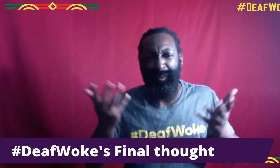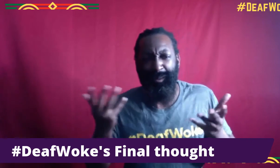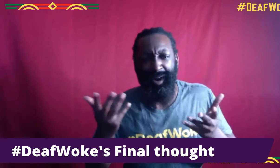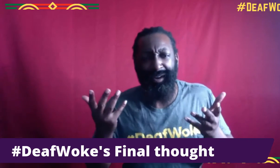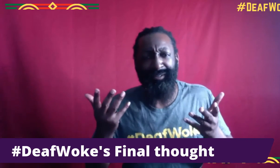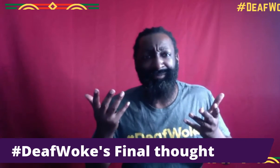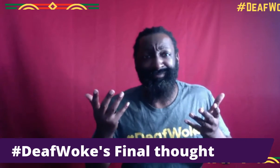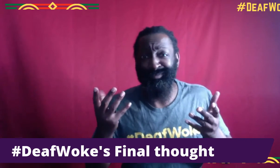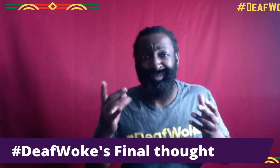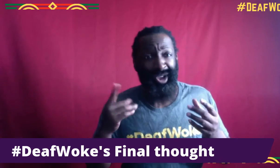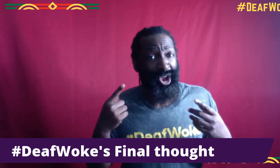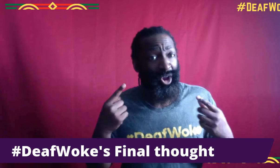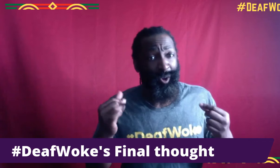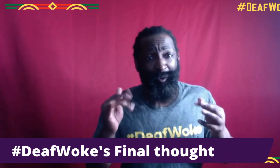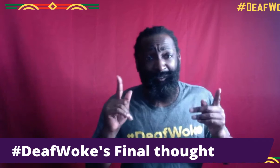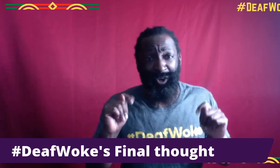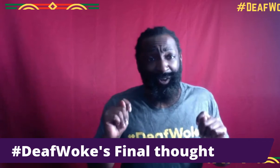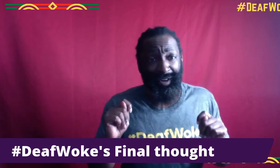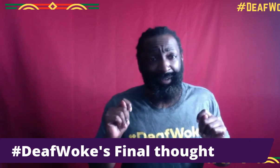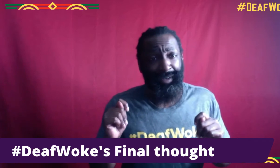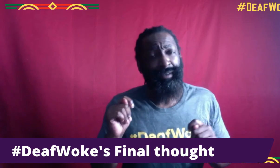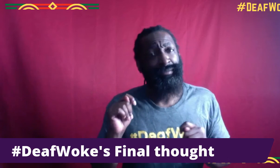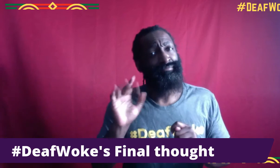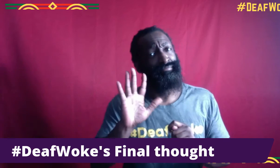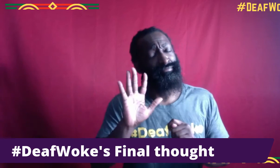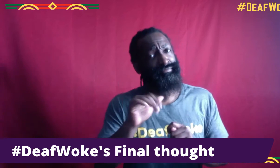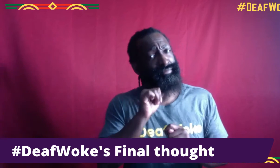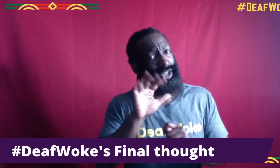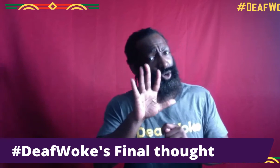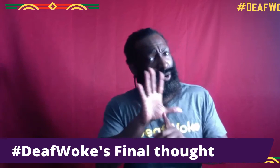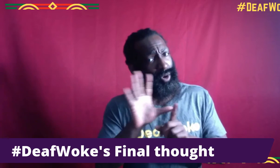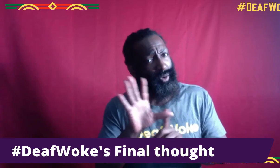to get out, shared through art.